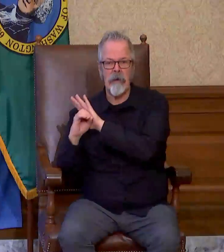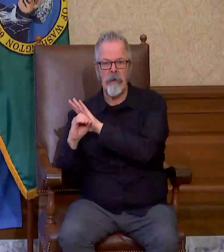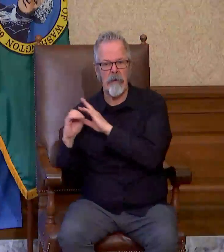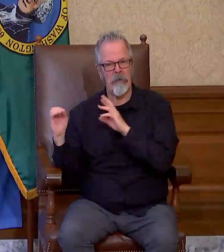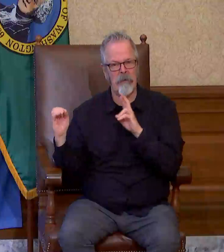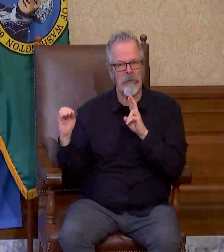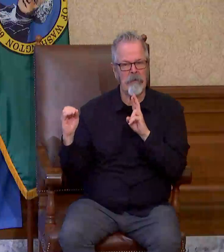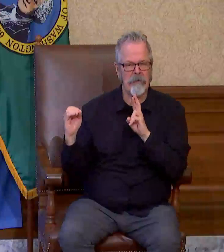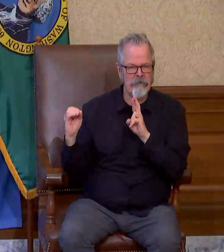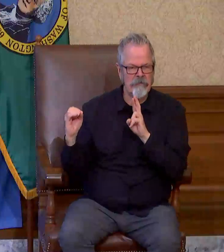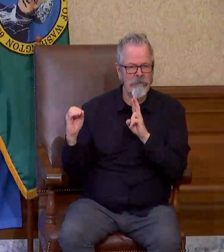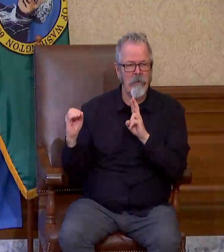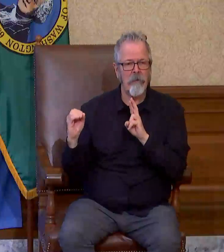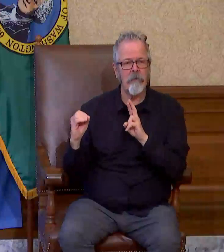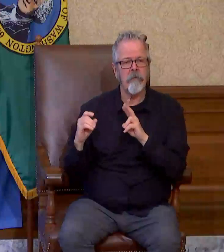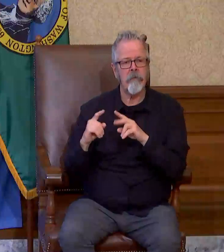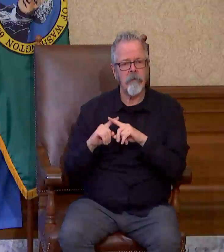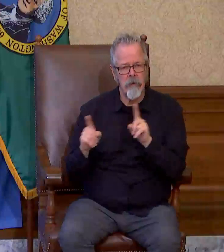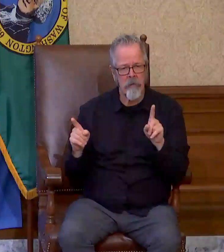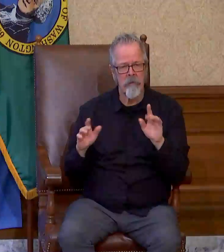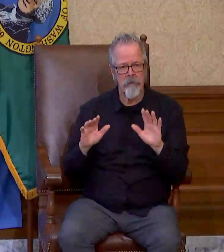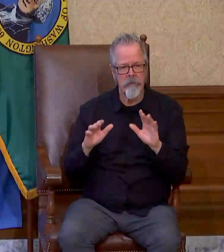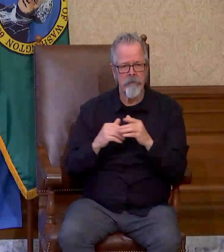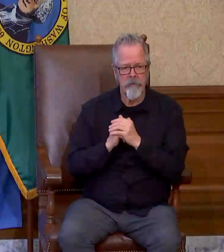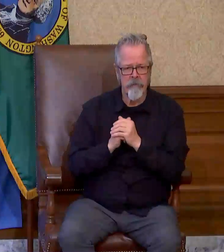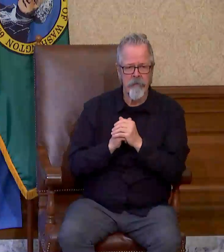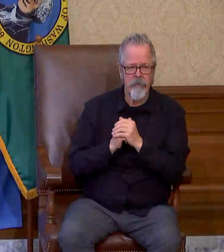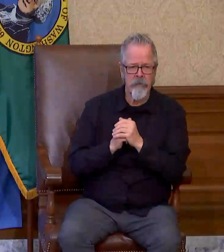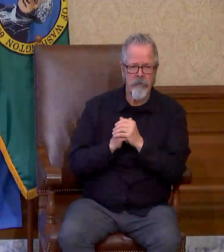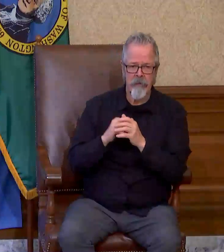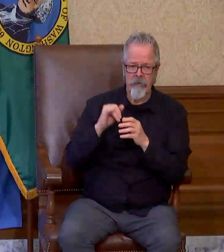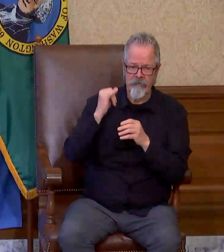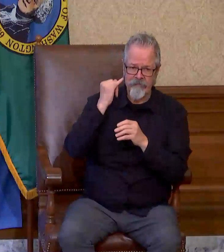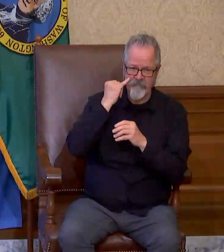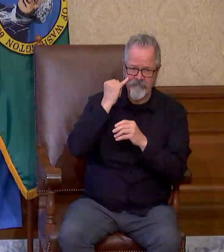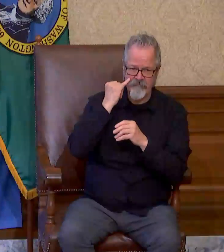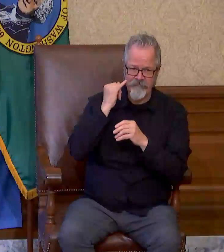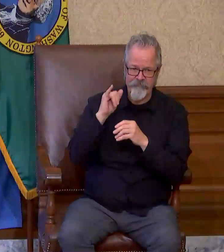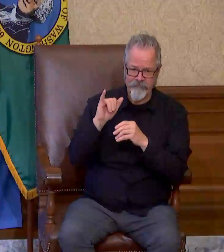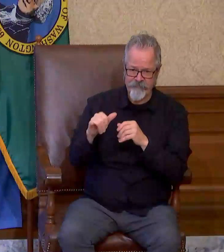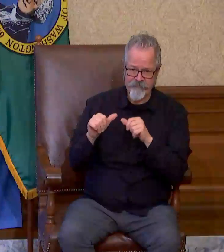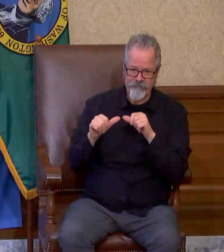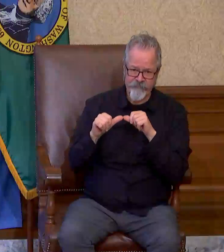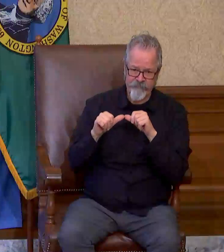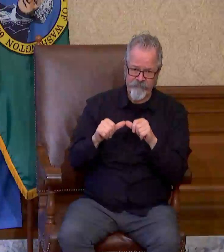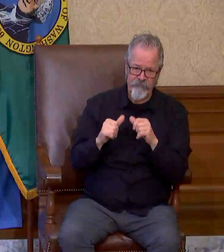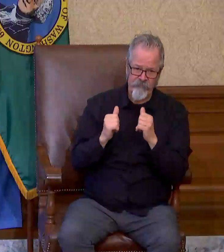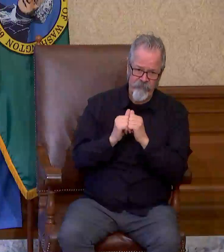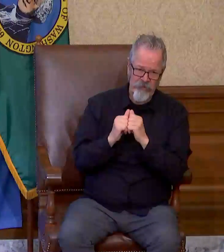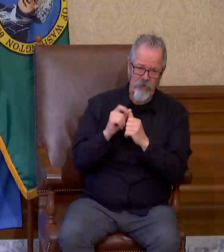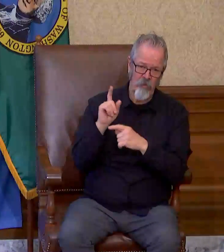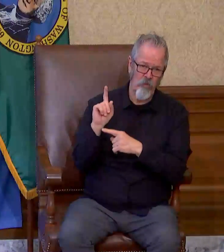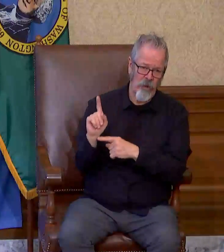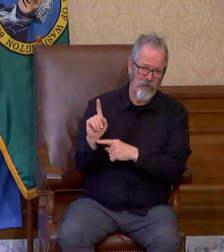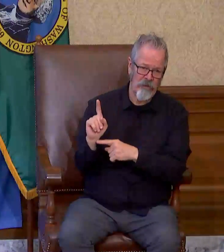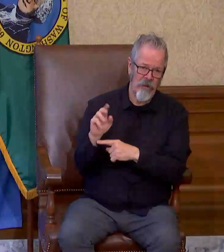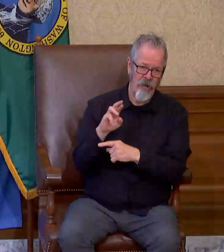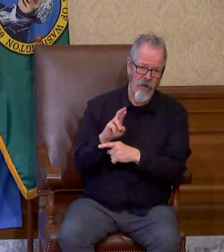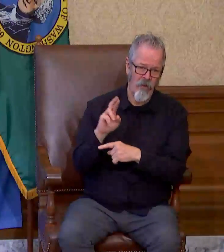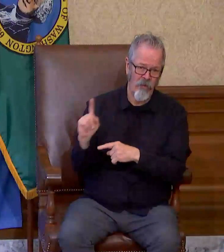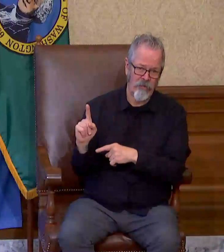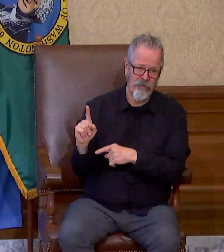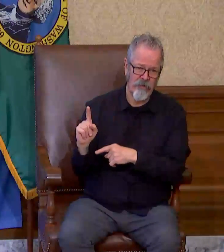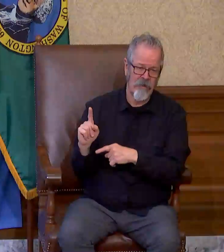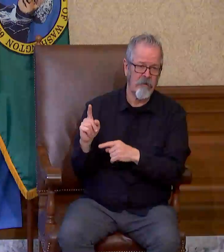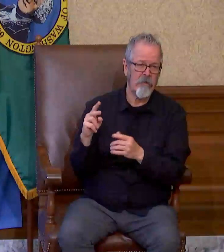at 1, we will still have the same number of people infected every day and the same number of people presumably dying